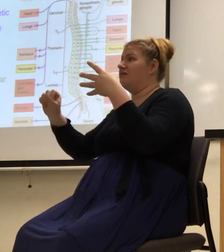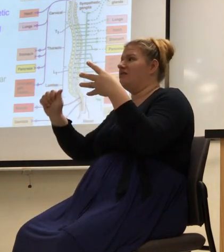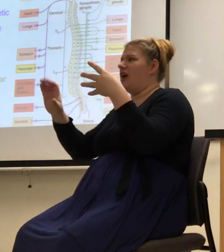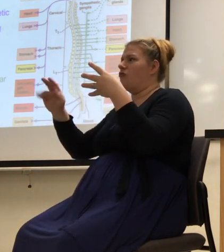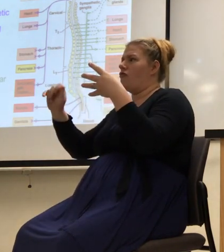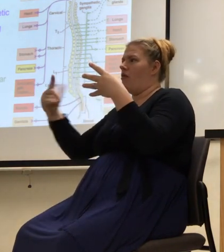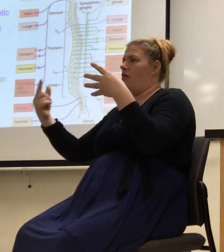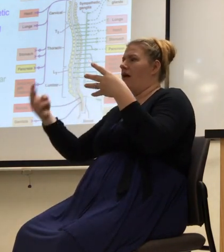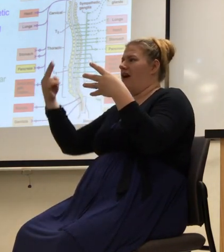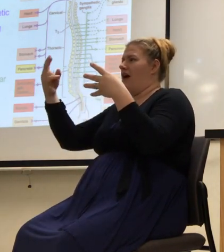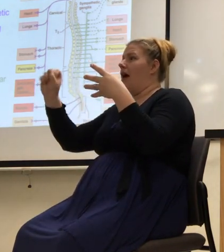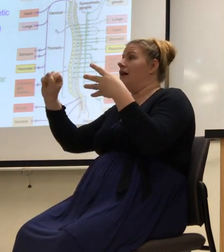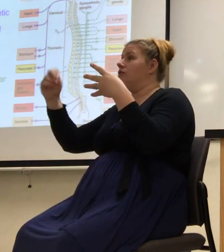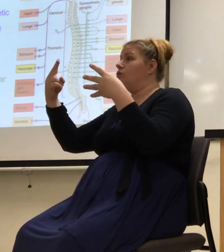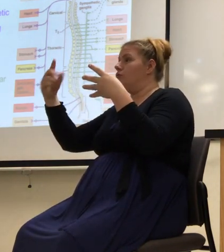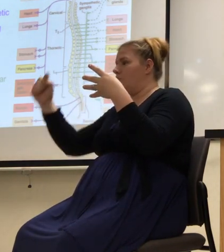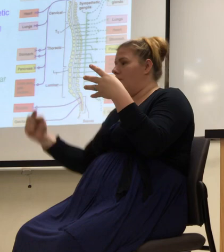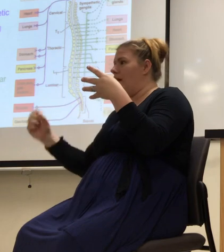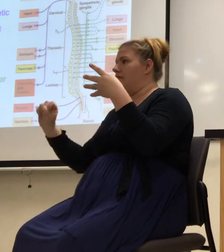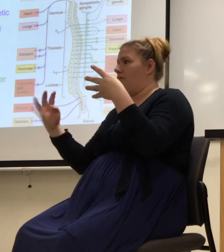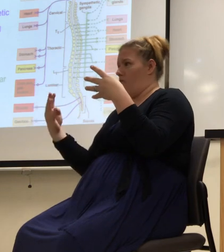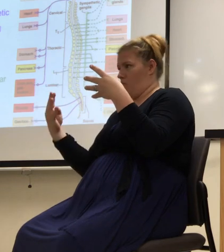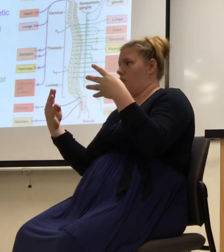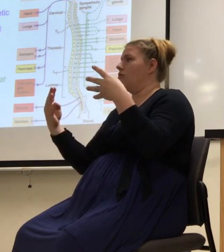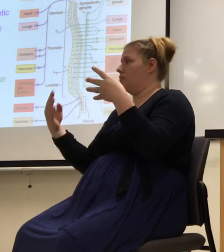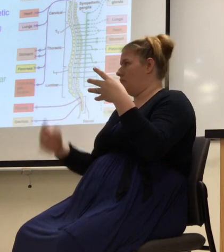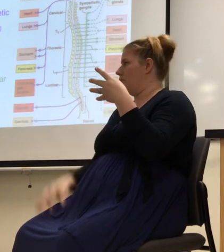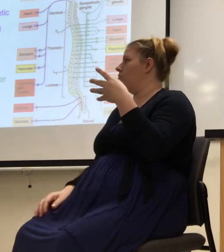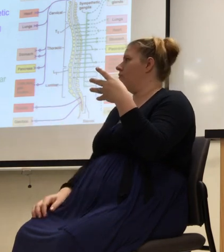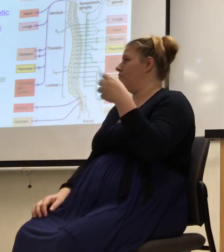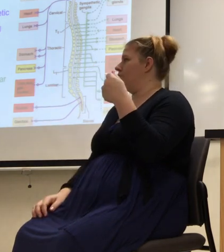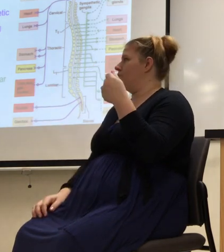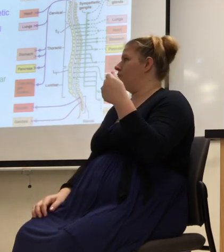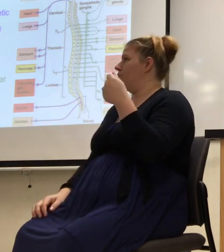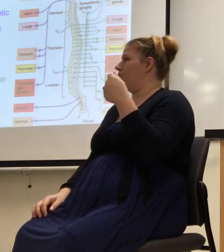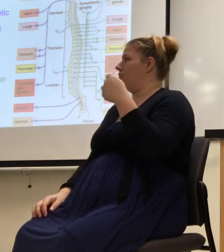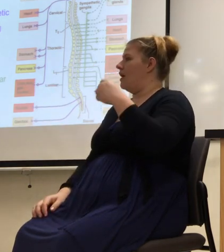So basically, top and bottom for the parasympathetic, and it's kind of right in the middle